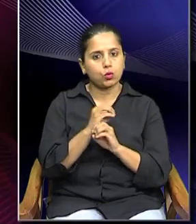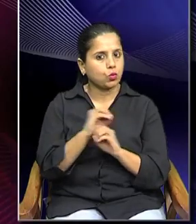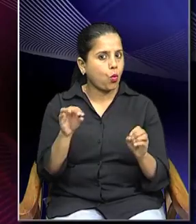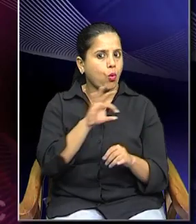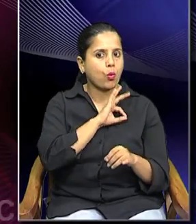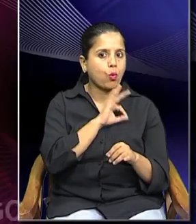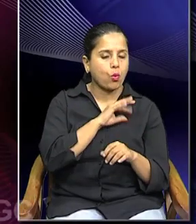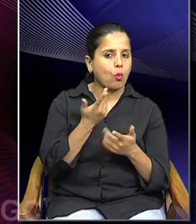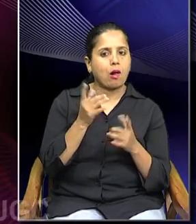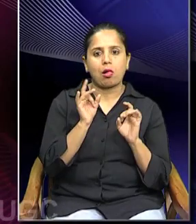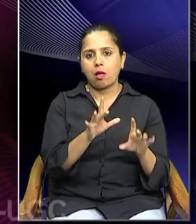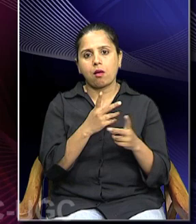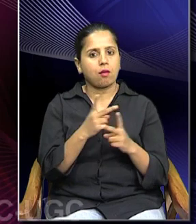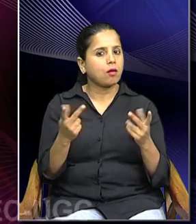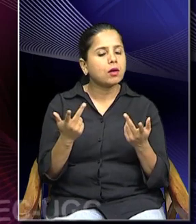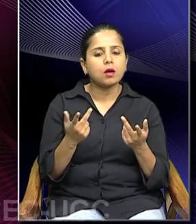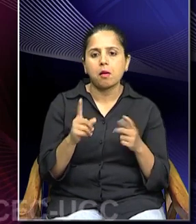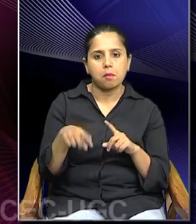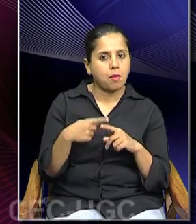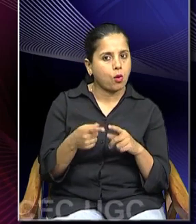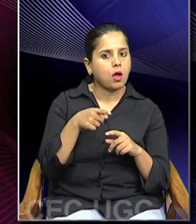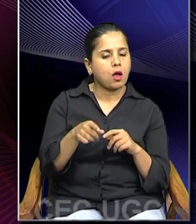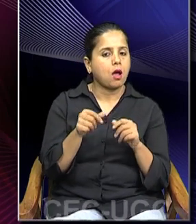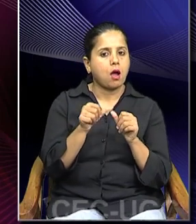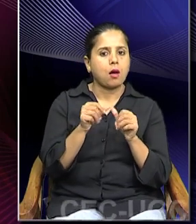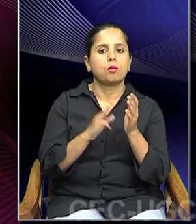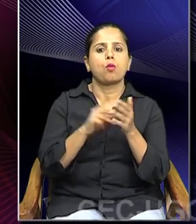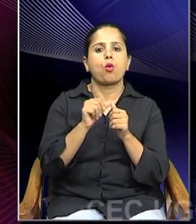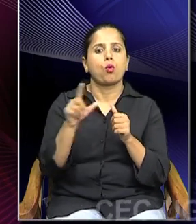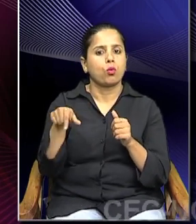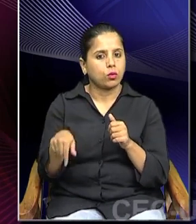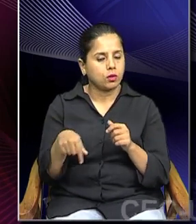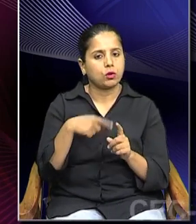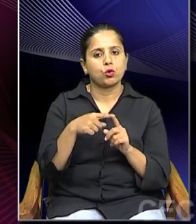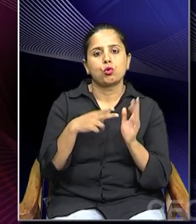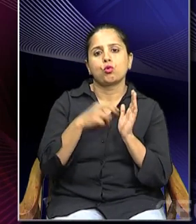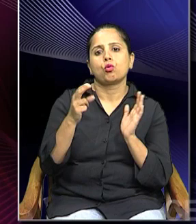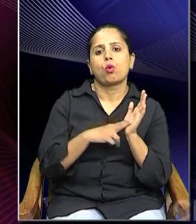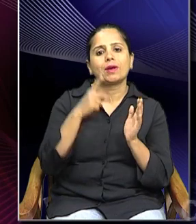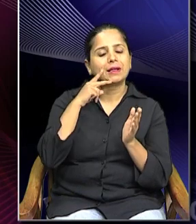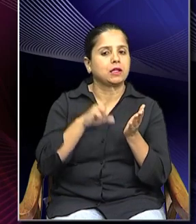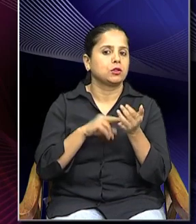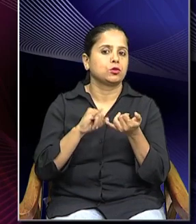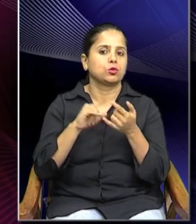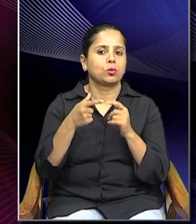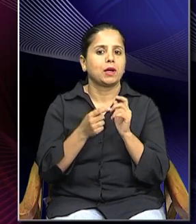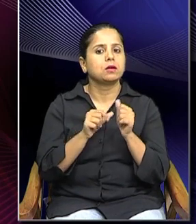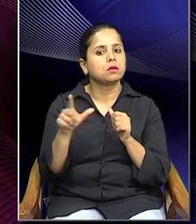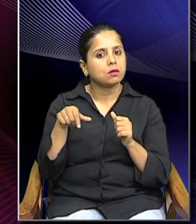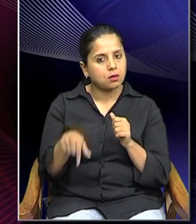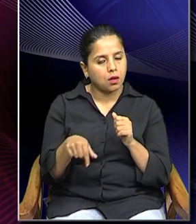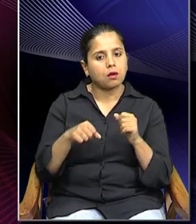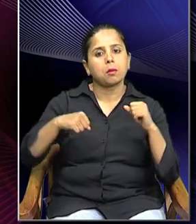likings, disliking about it. It was a amoral and a non-instrumental space. The